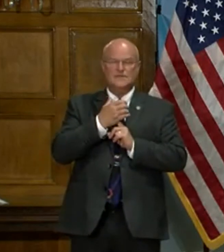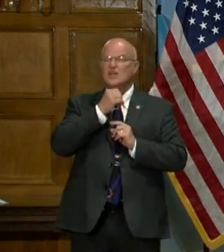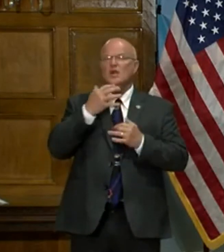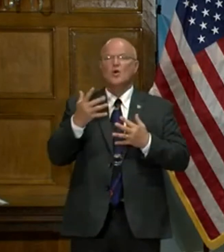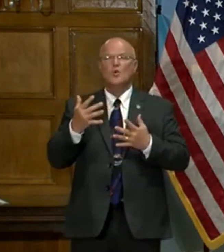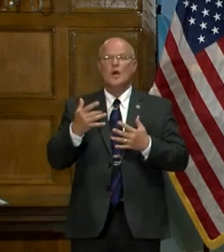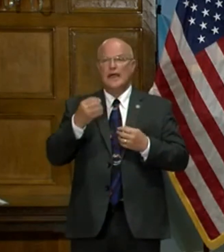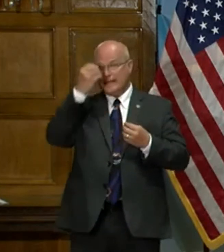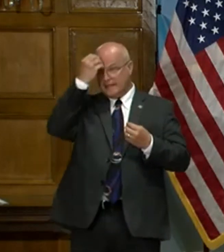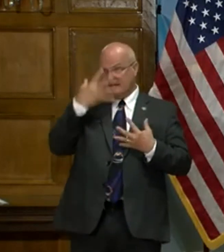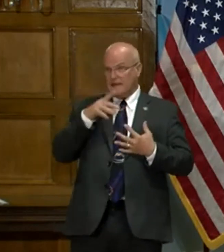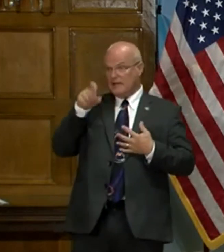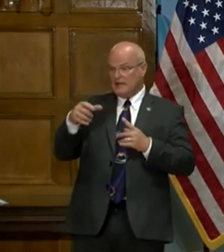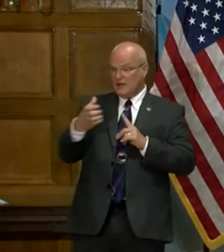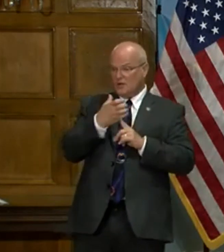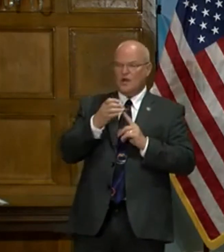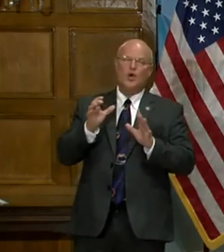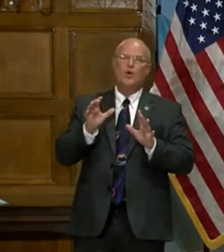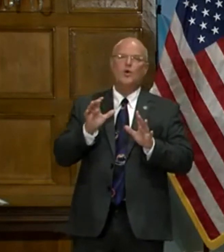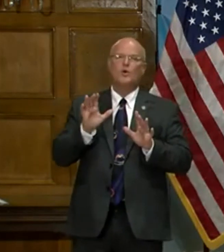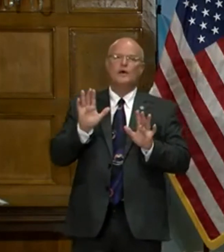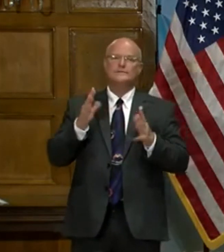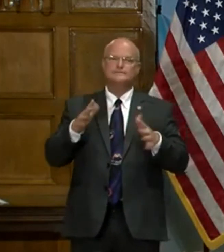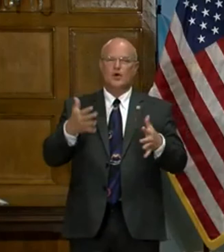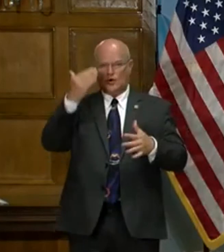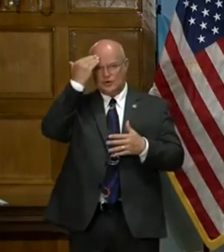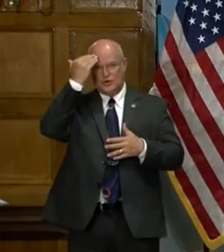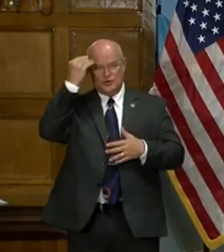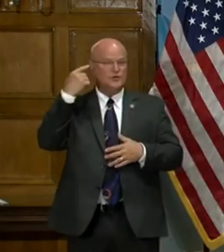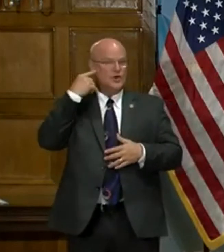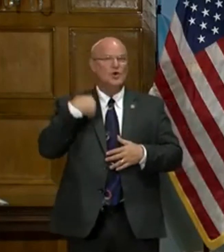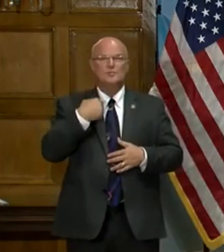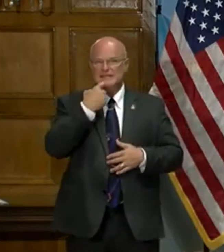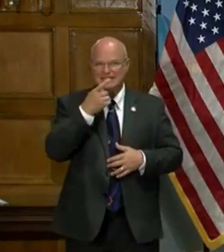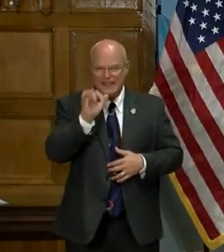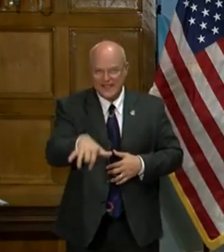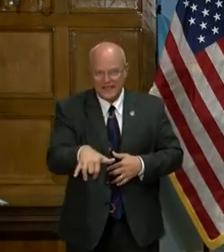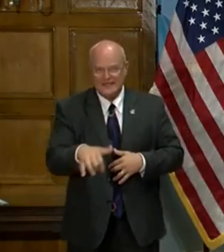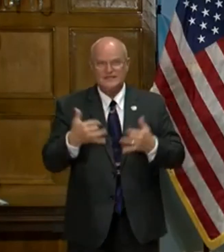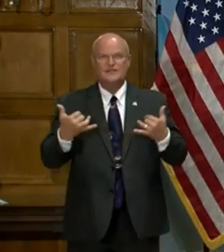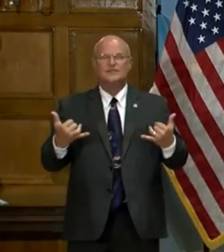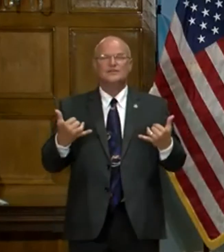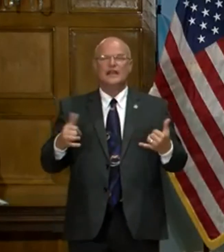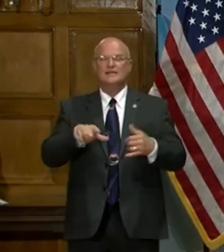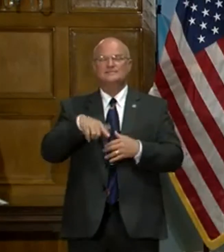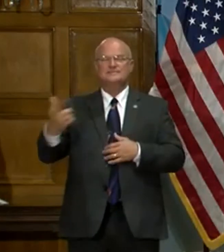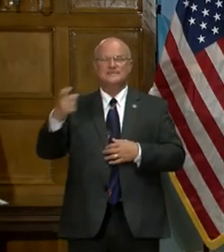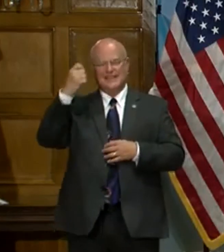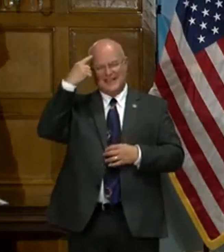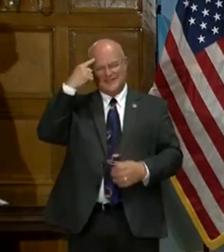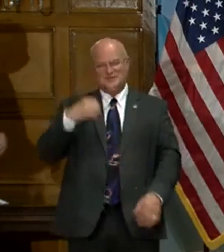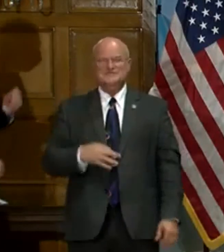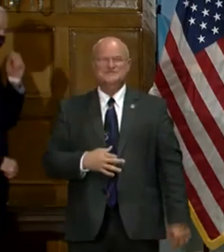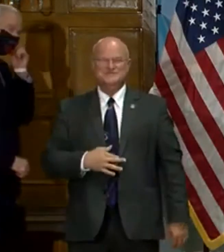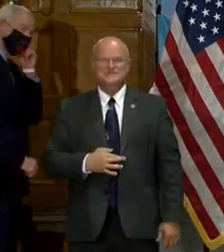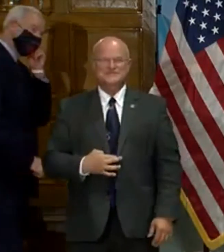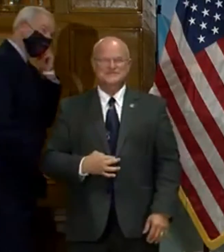wait for someone to tell you what to do, because you already know what to do, because you heard me say it. So with that, I'm going to go ahead and turn it back over to the